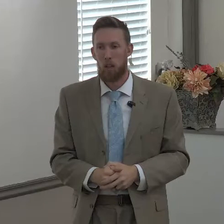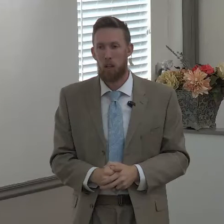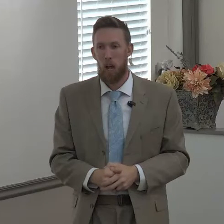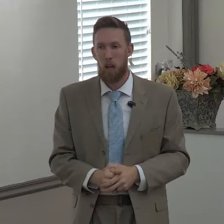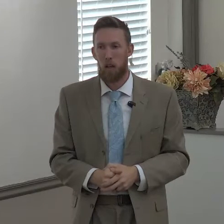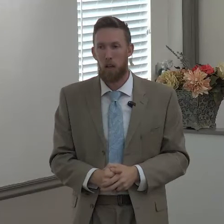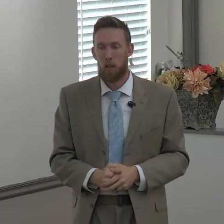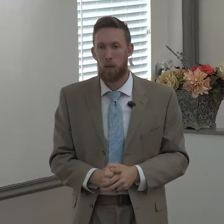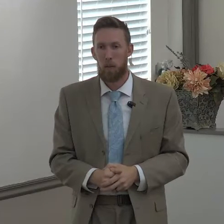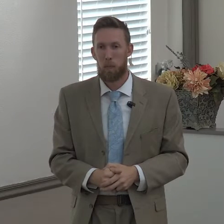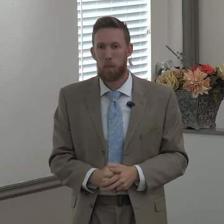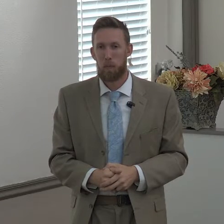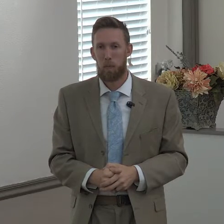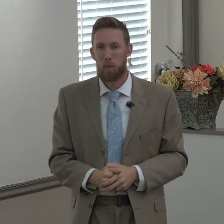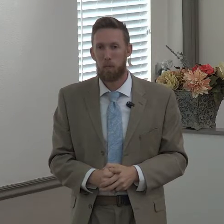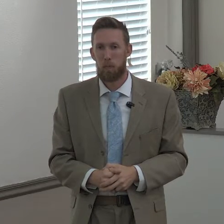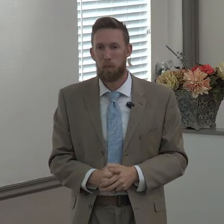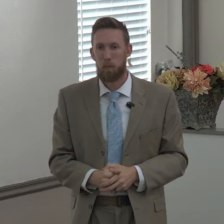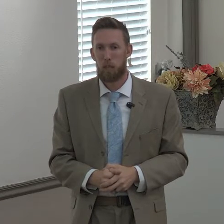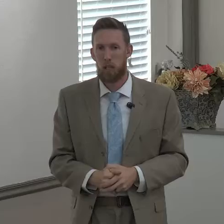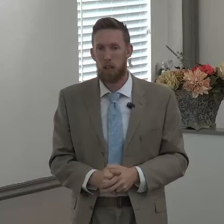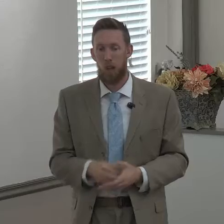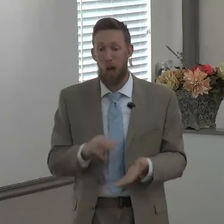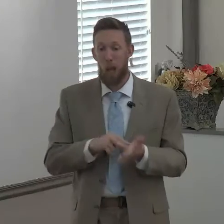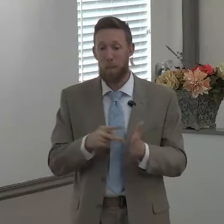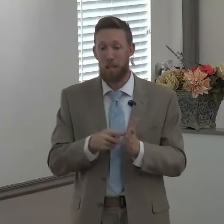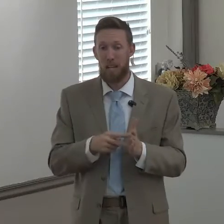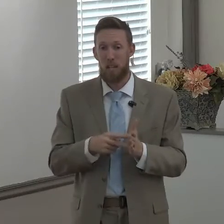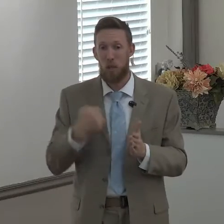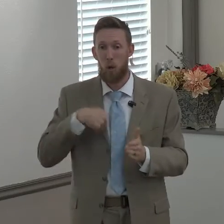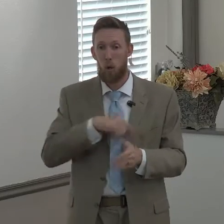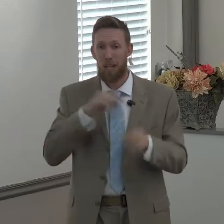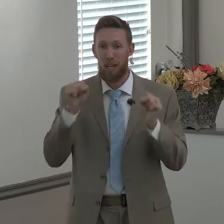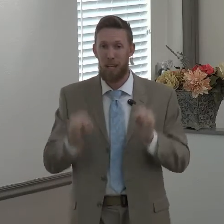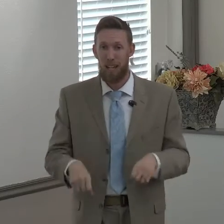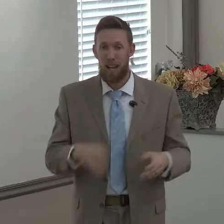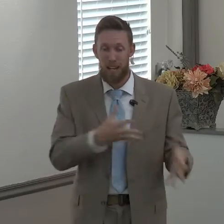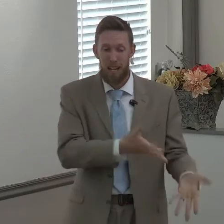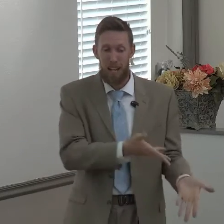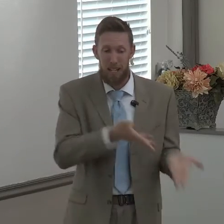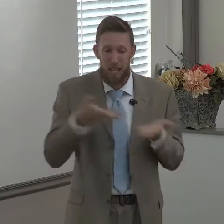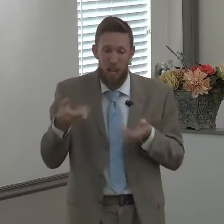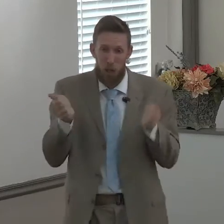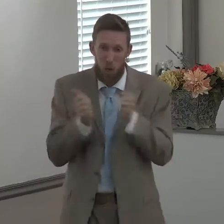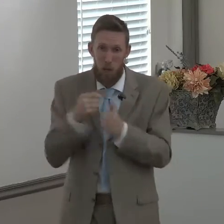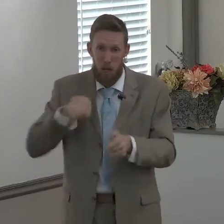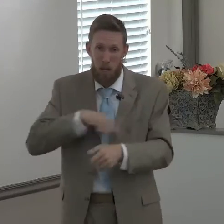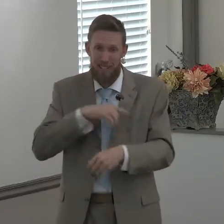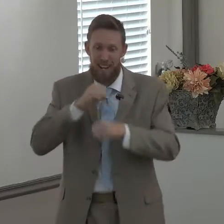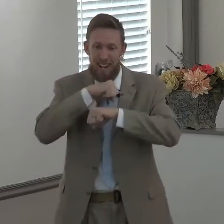way, if your family doesn't provide you a casket suit, you're going to go up there butt naked.